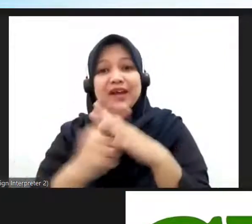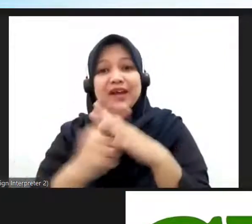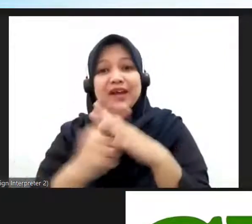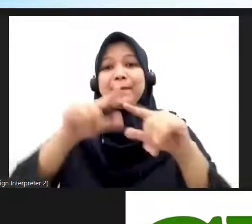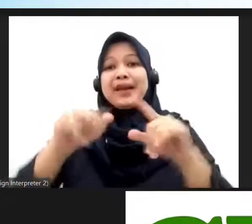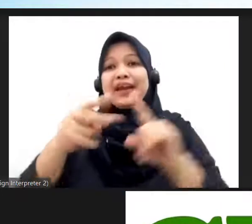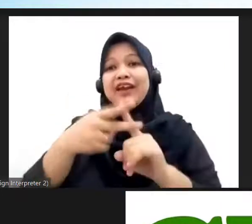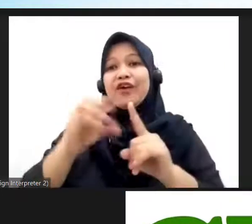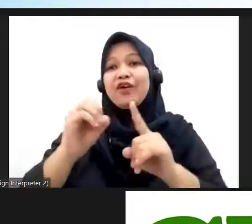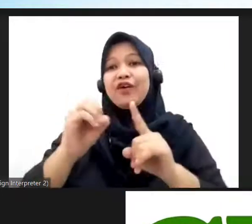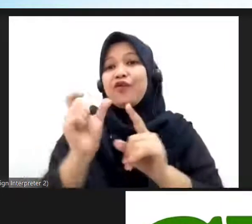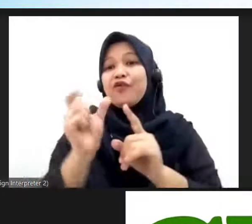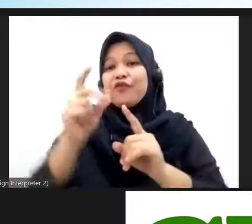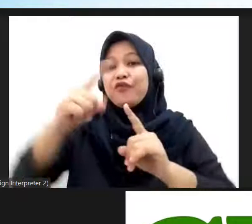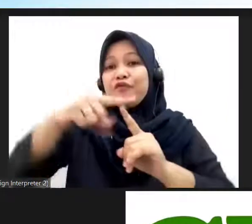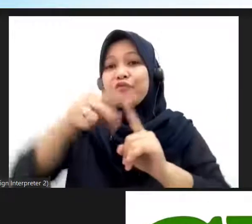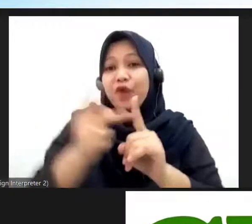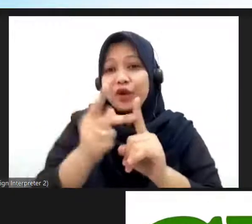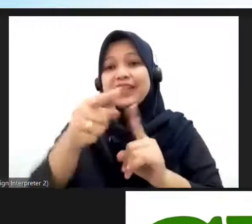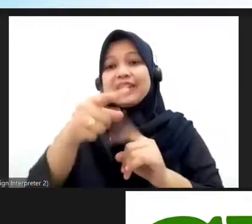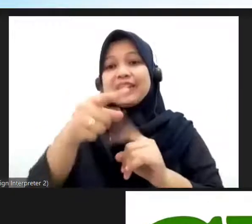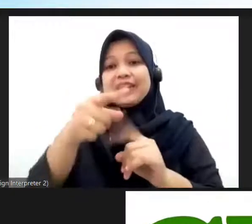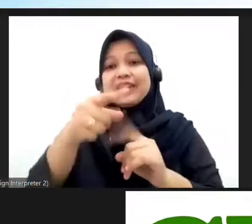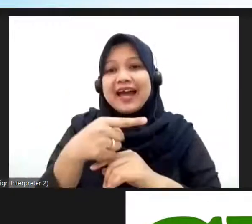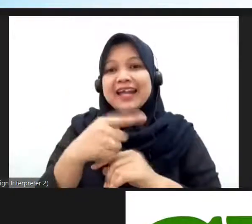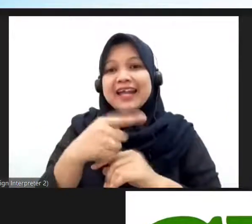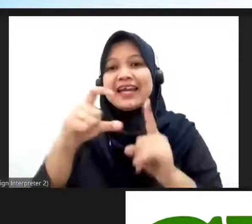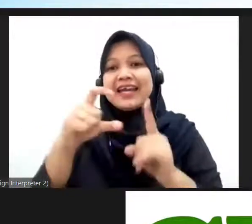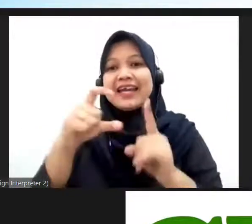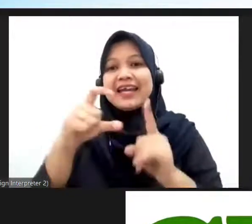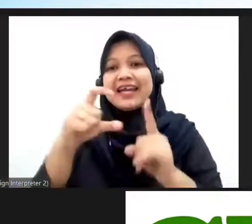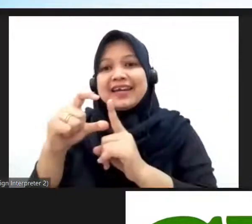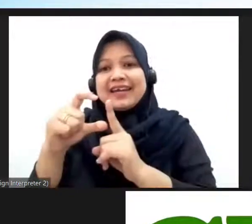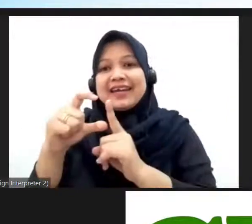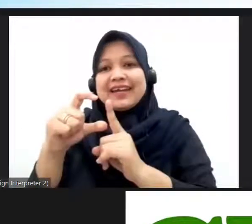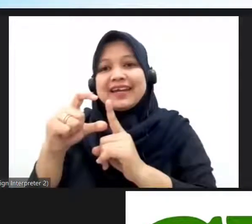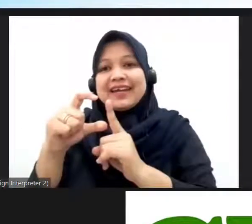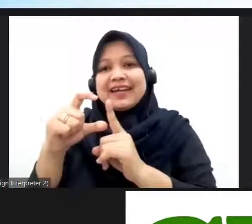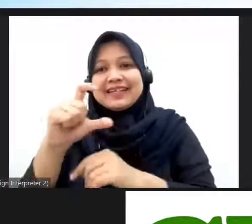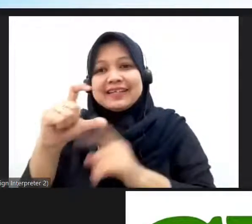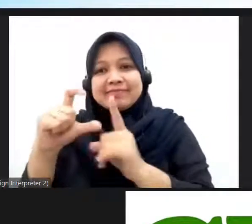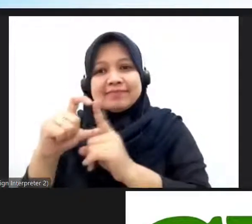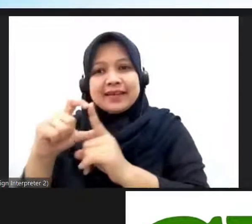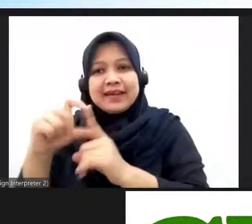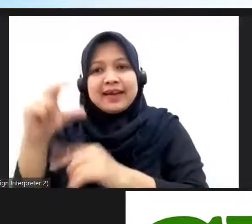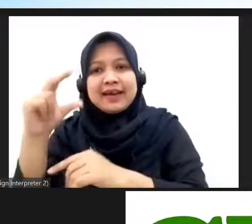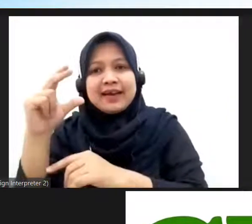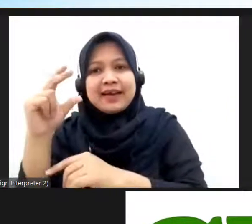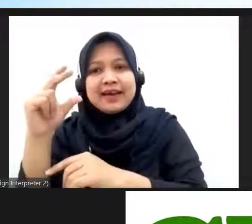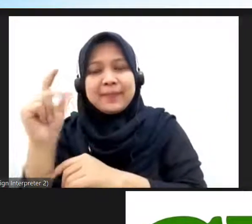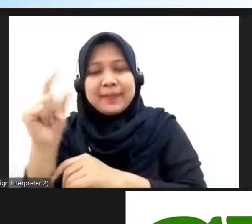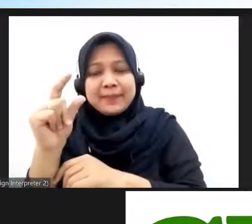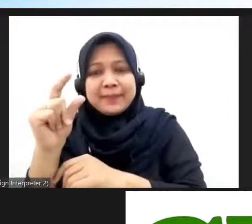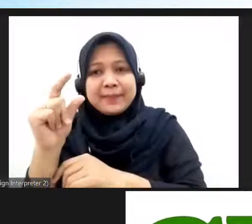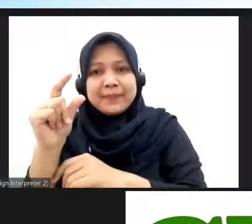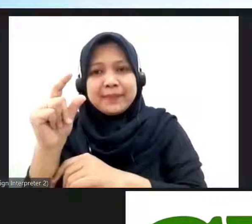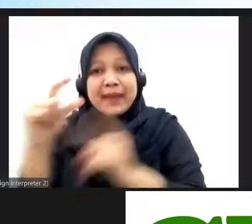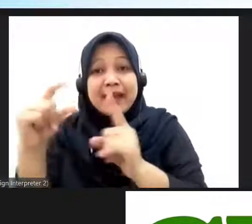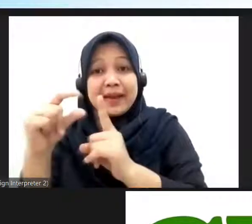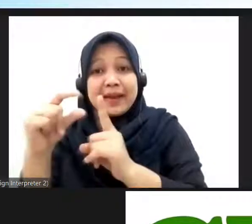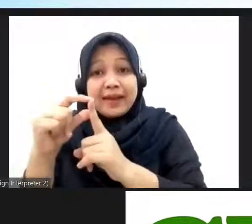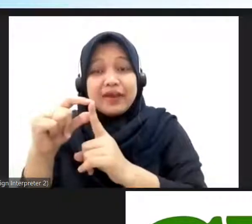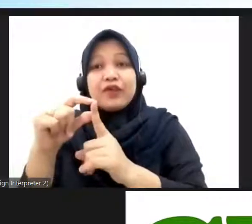Disaster Preparedness in the Philippines, just to give us intro about your organization. And Mayforth, I believe the slides will come up in a